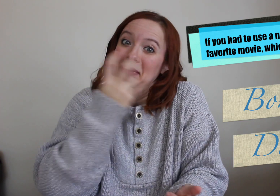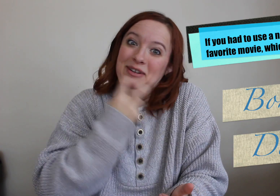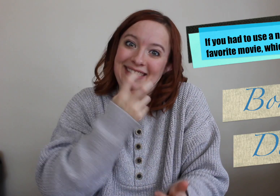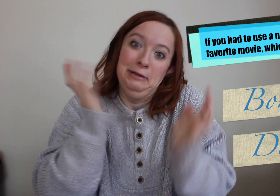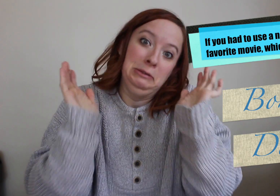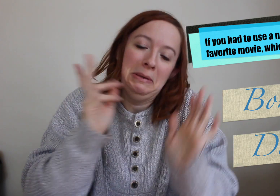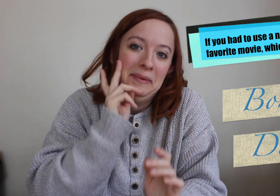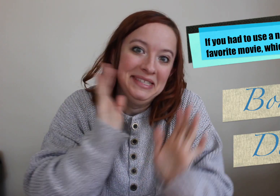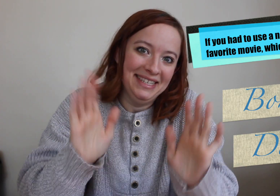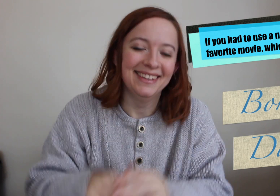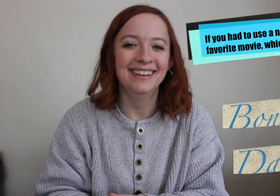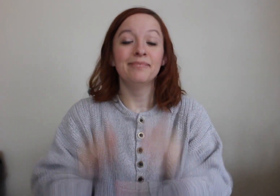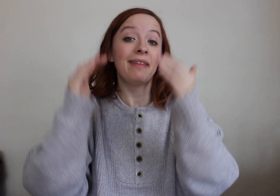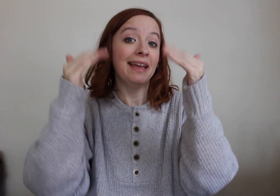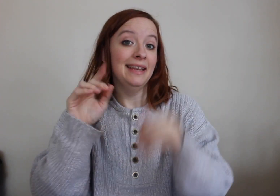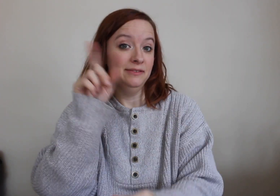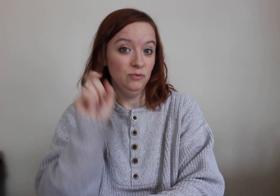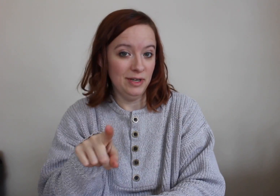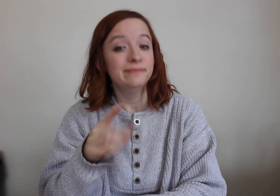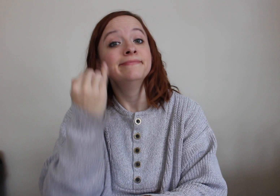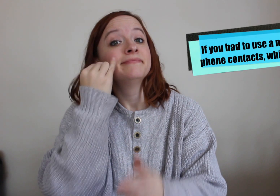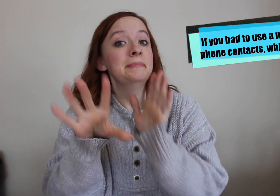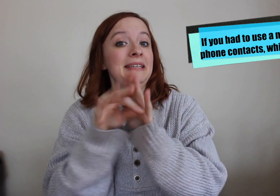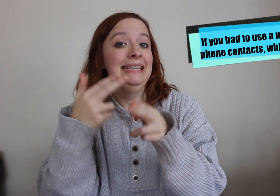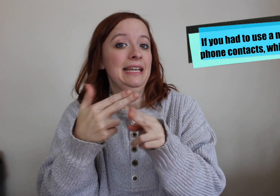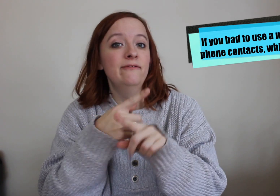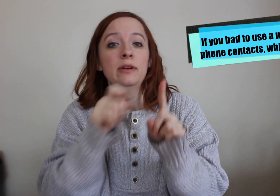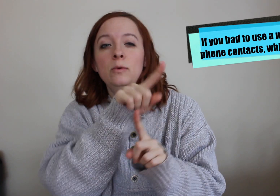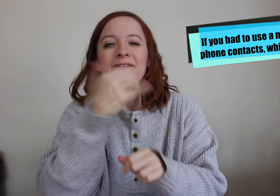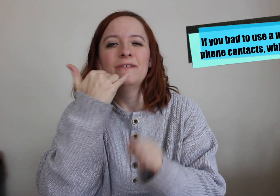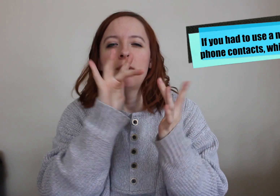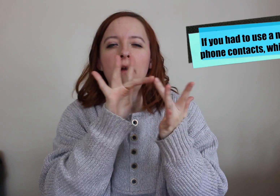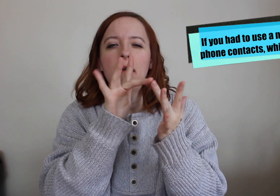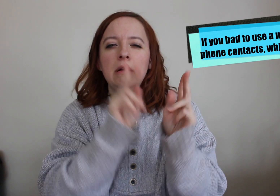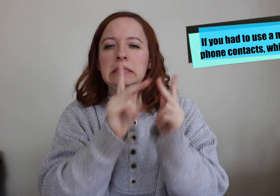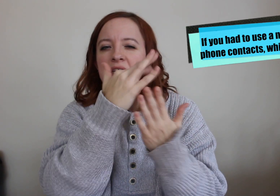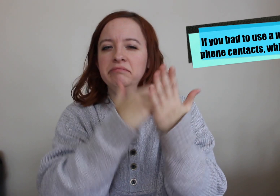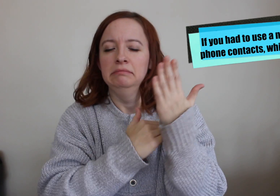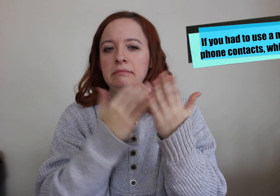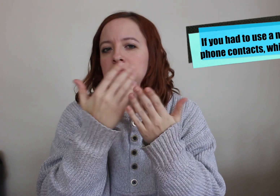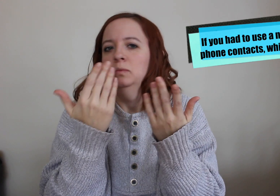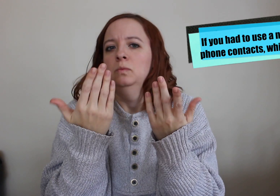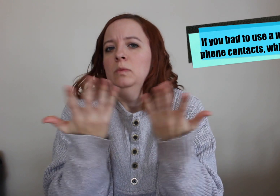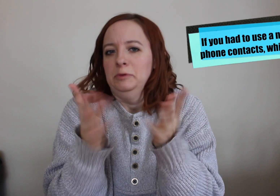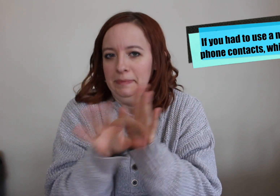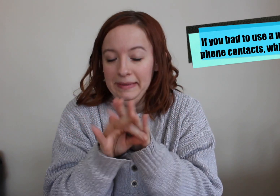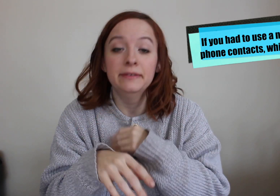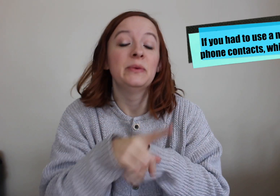but I think that's how you pronounce it. Next question. If you had to use a name from your phone contacts list, what would